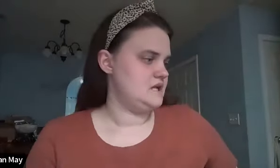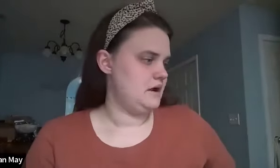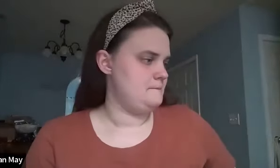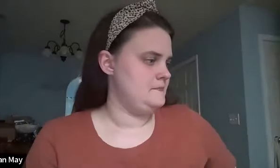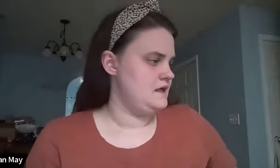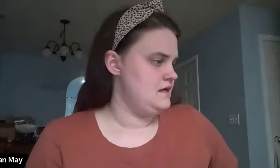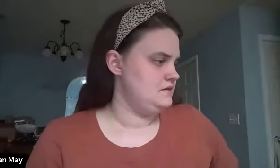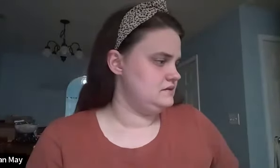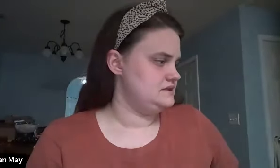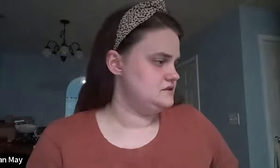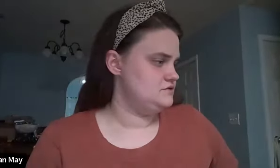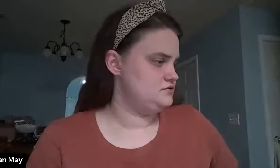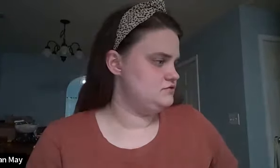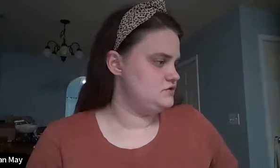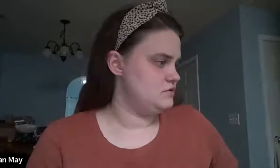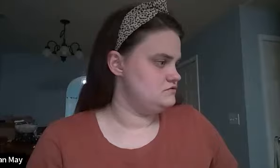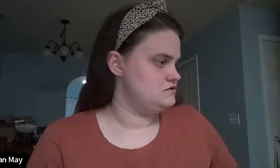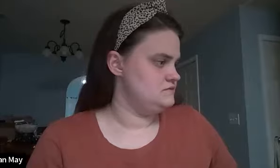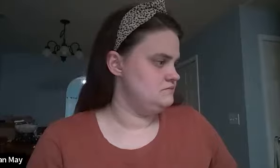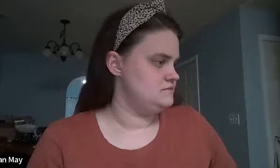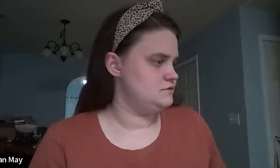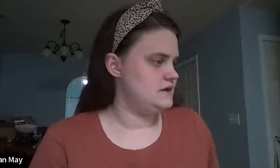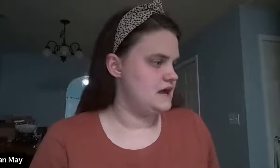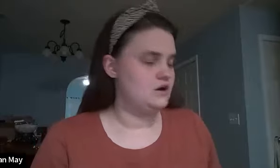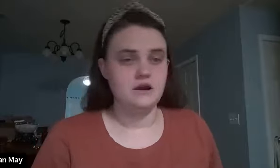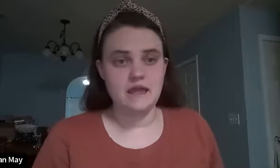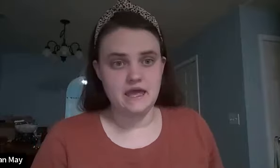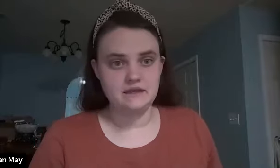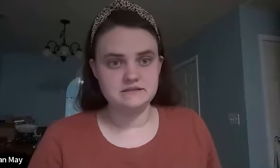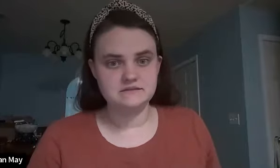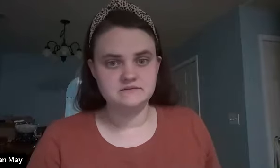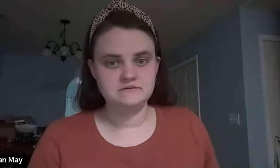Okay, let's go through those. So we had our eggs.